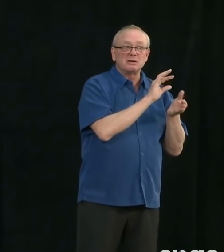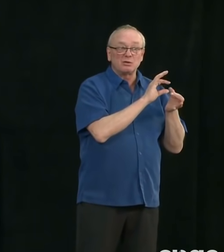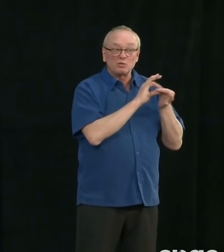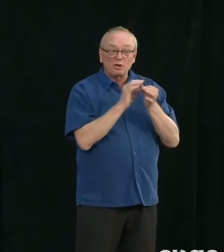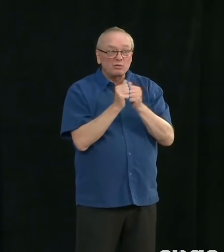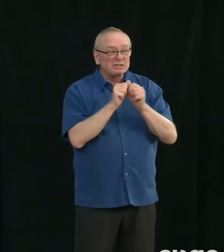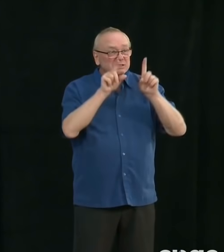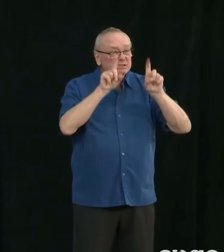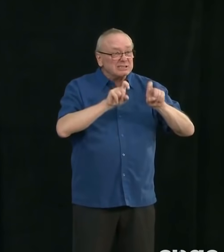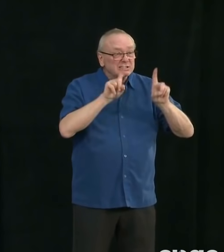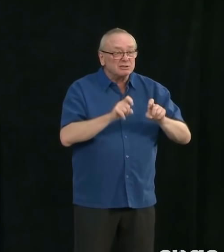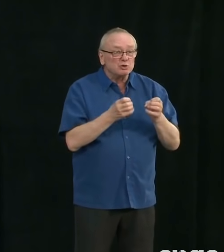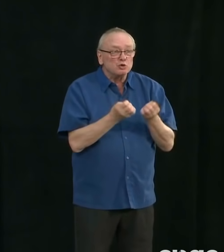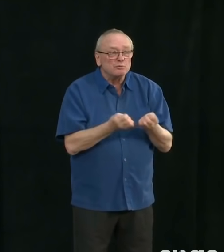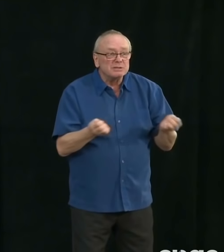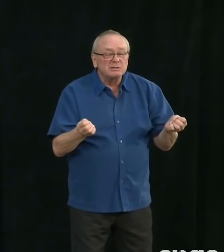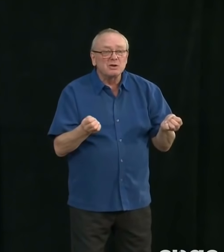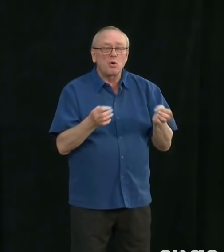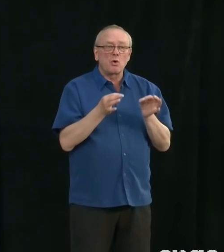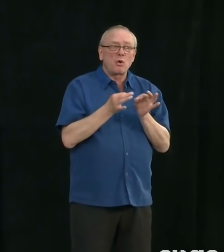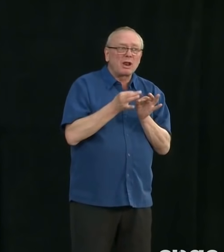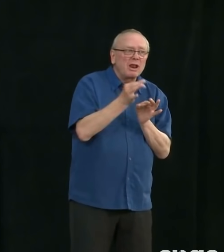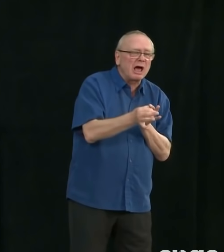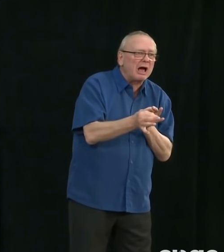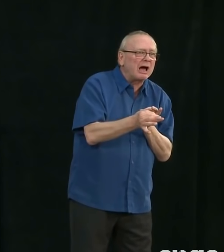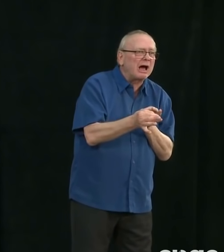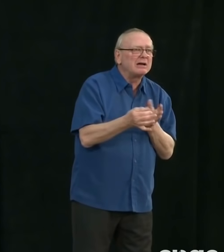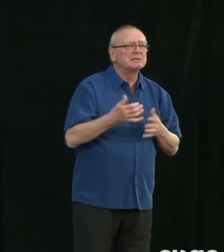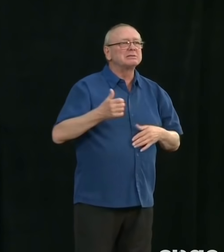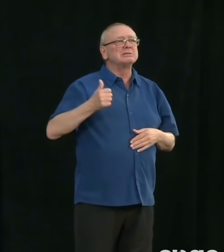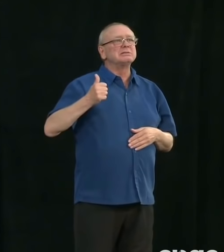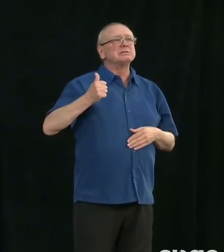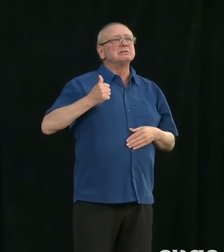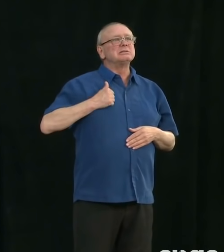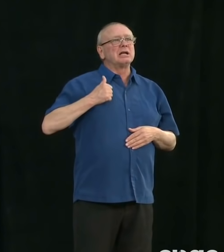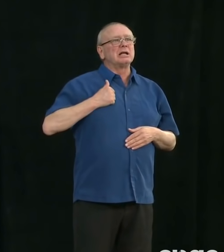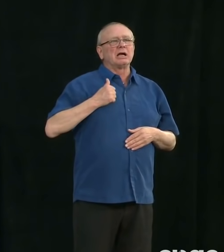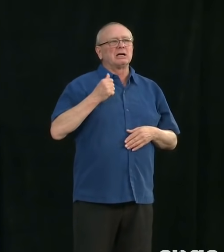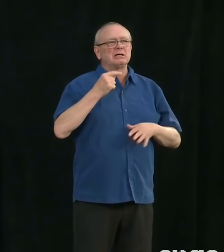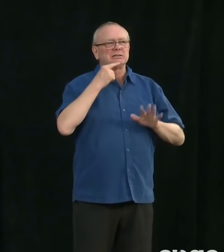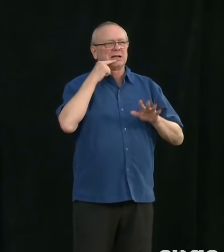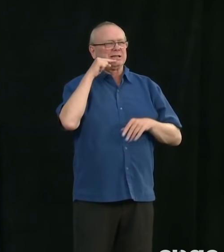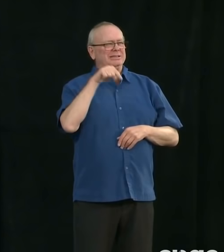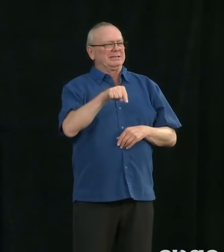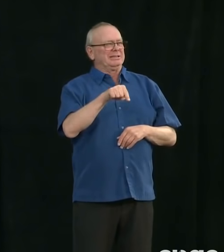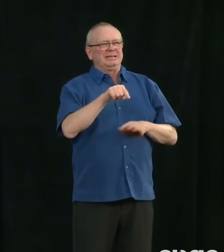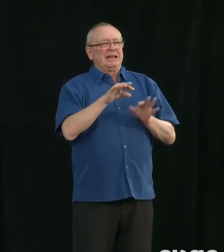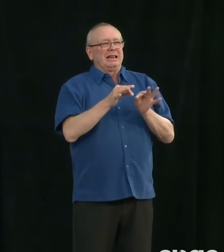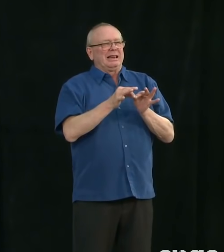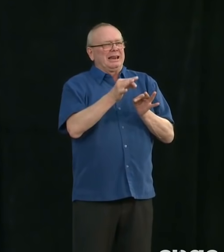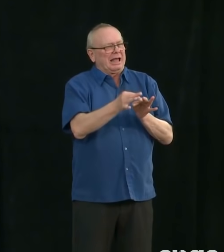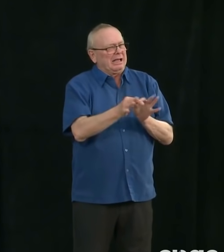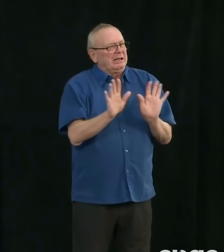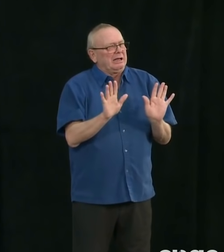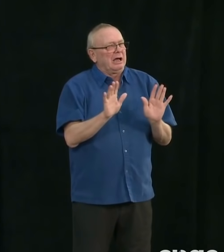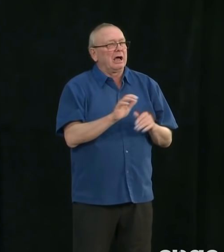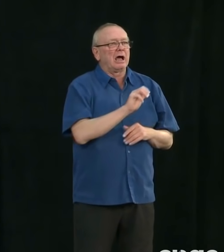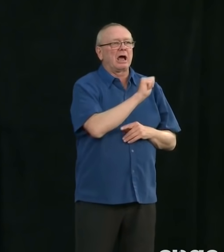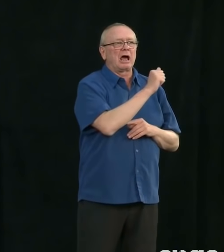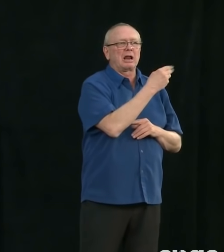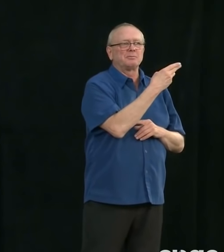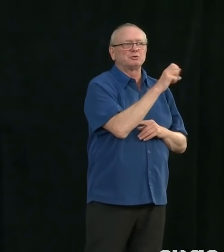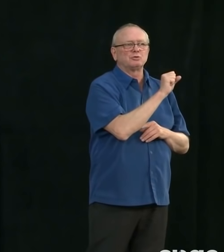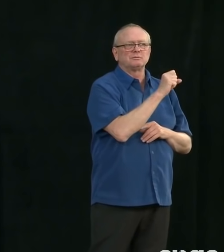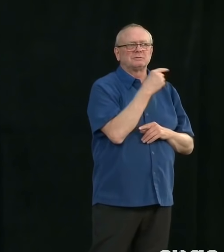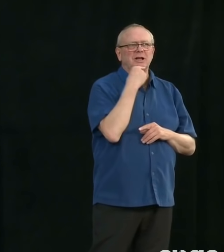had to delay implementation of them, and then Alberta Health said that they were delaying their own orders of those kits because of that.